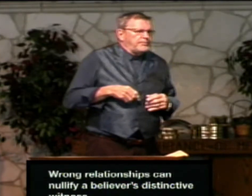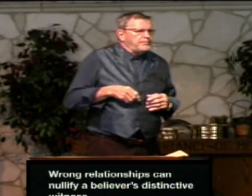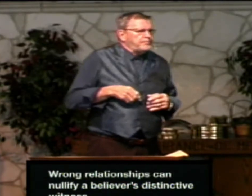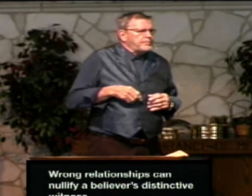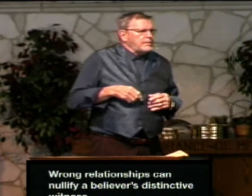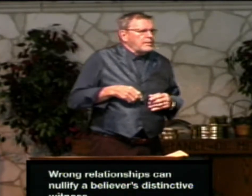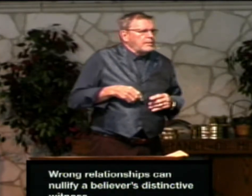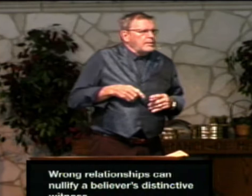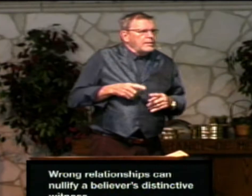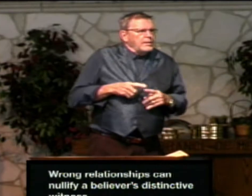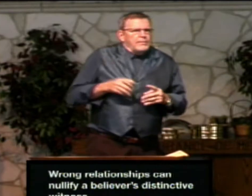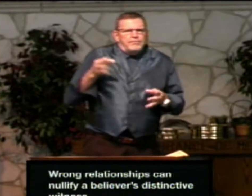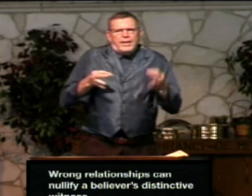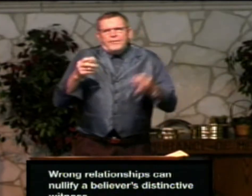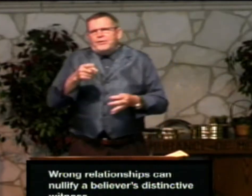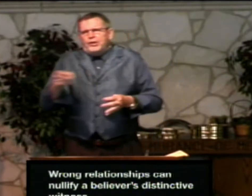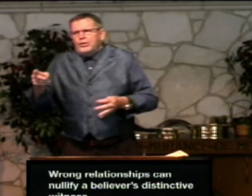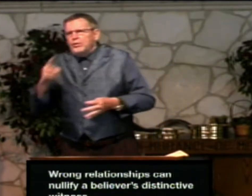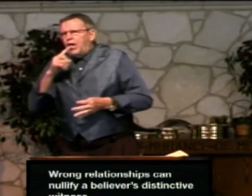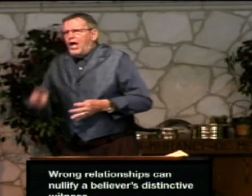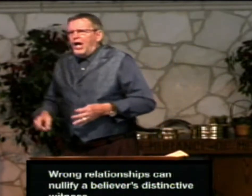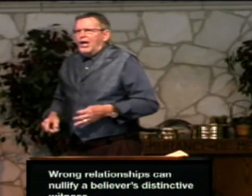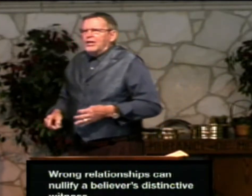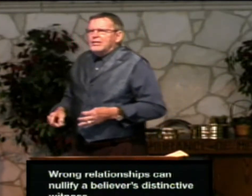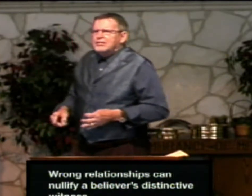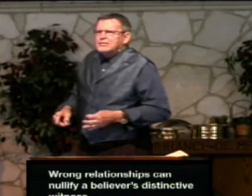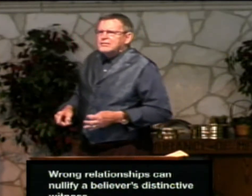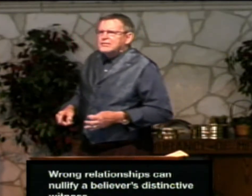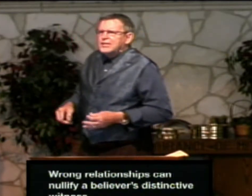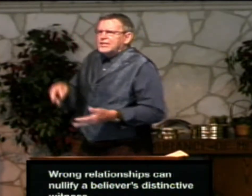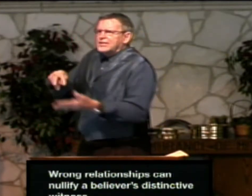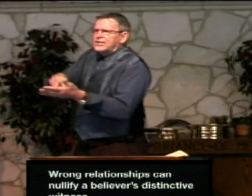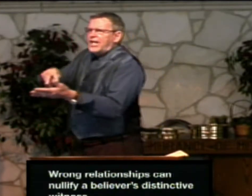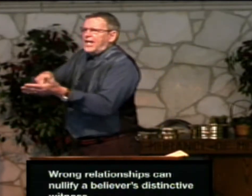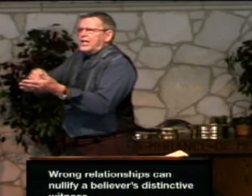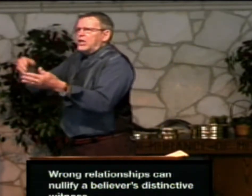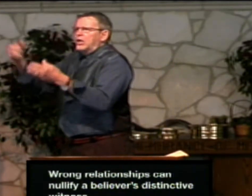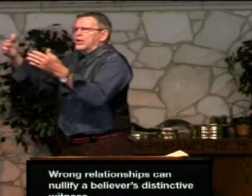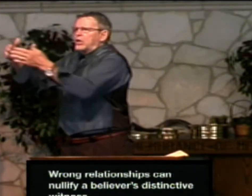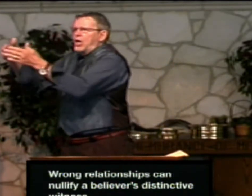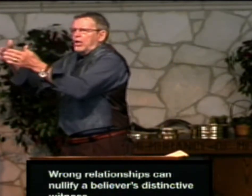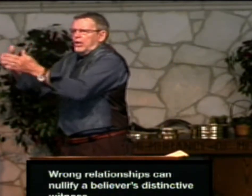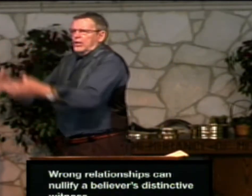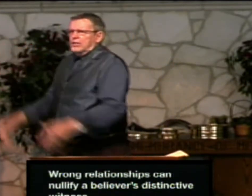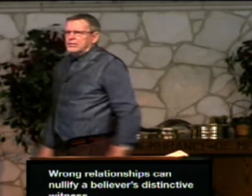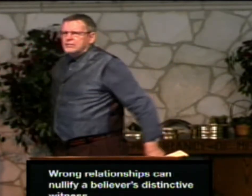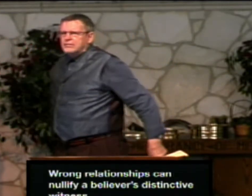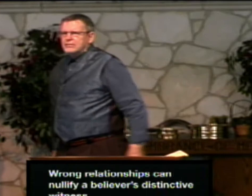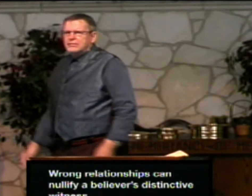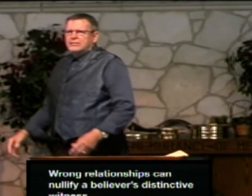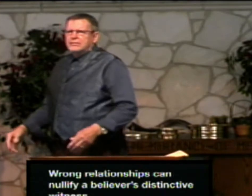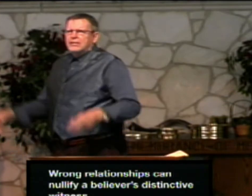situation. But if you are standing on the corner